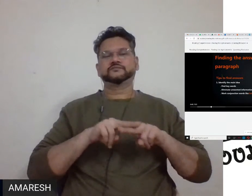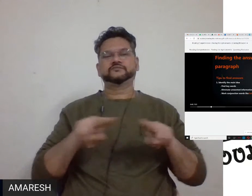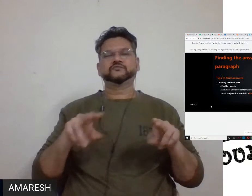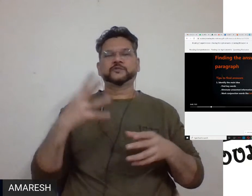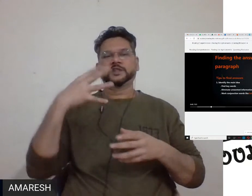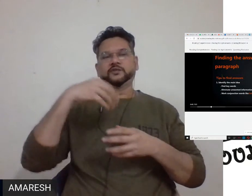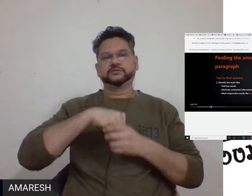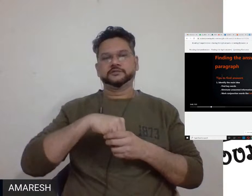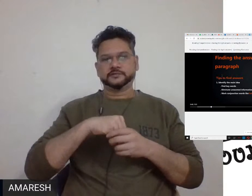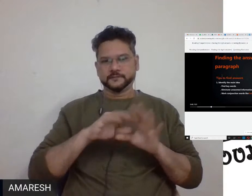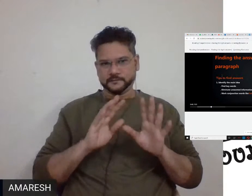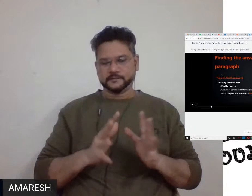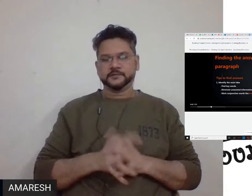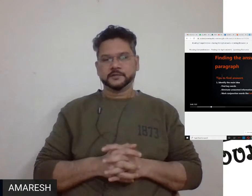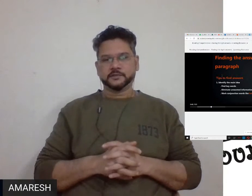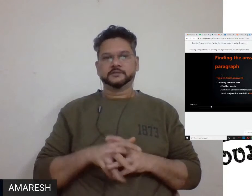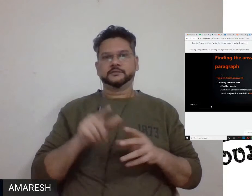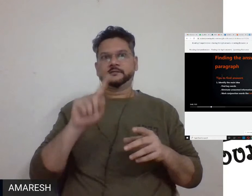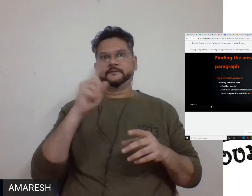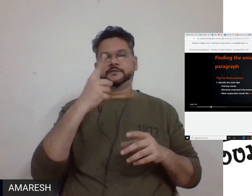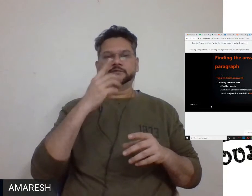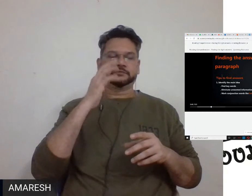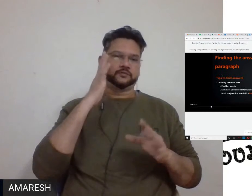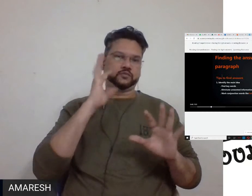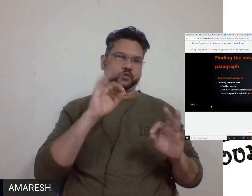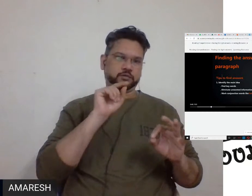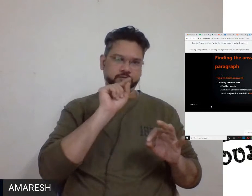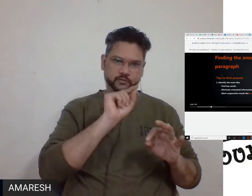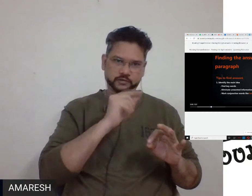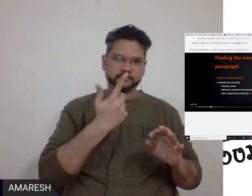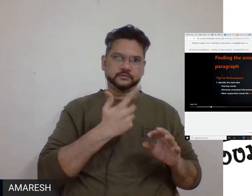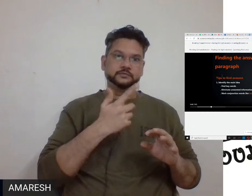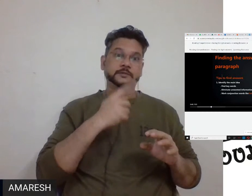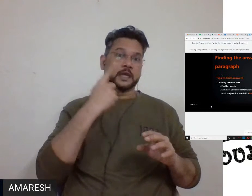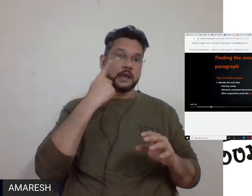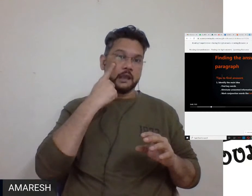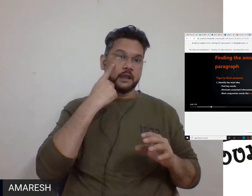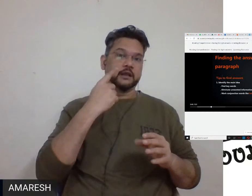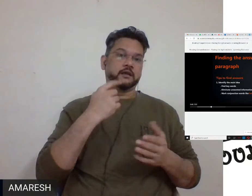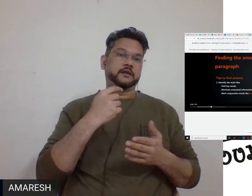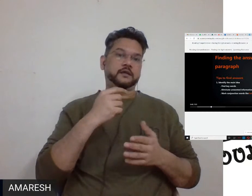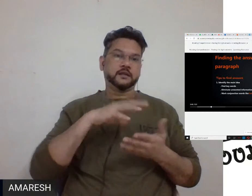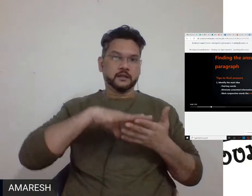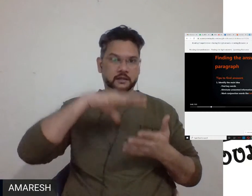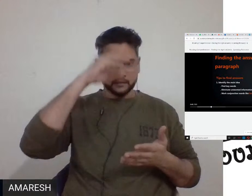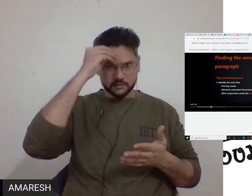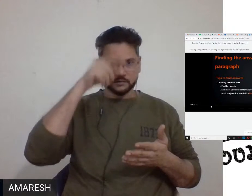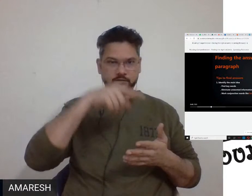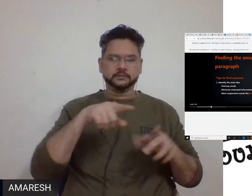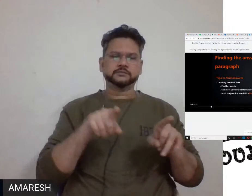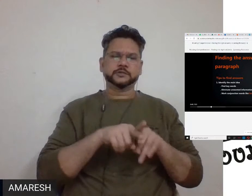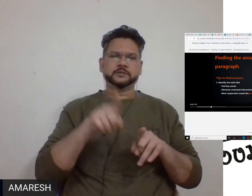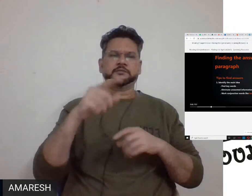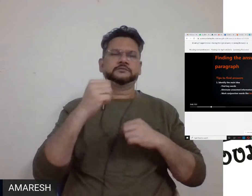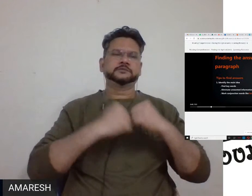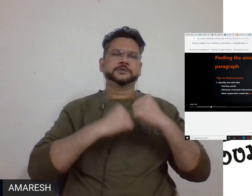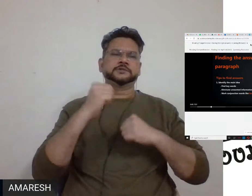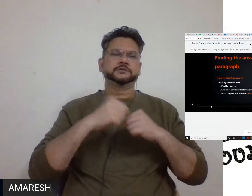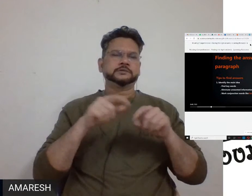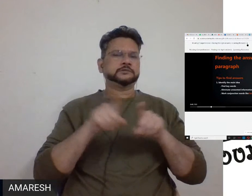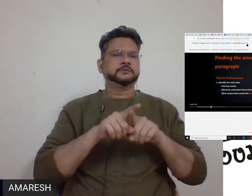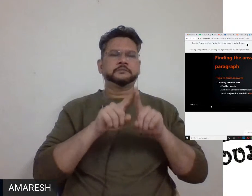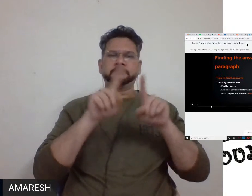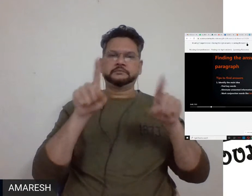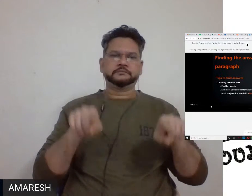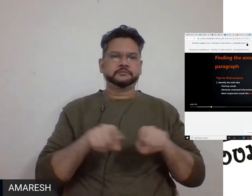thing. Whenever we talk about iLearn, all the videos will have a structure like this, whatever we have created in Winmini Academy,